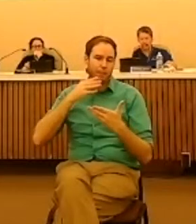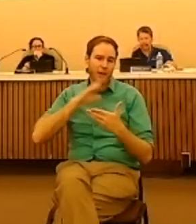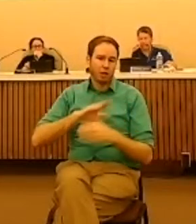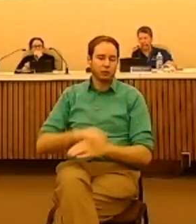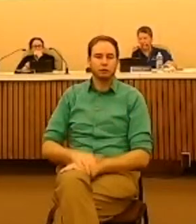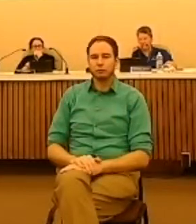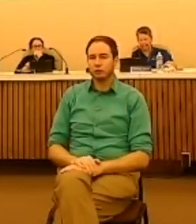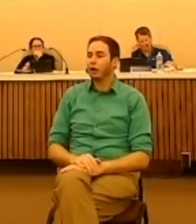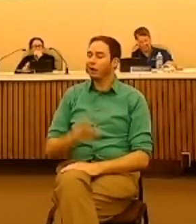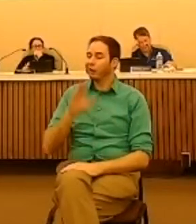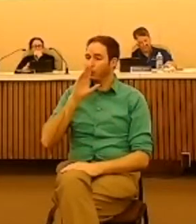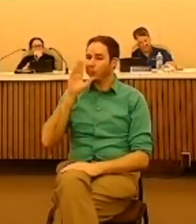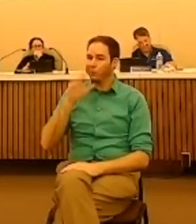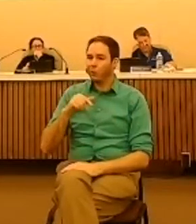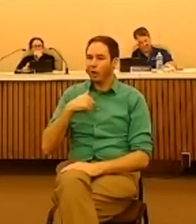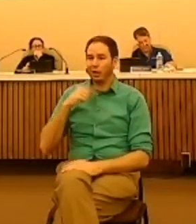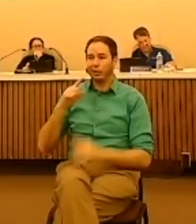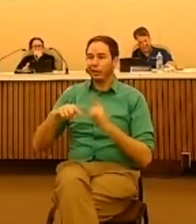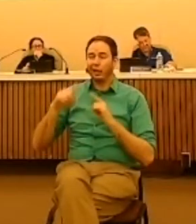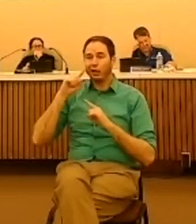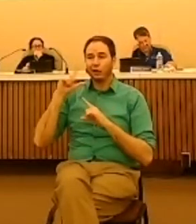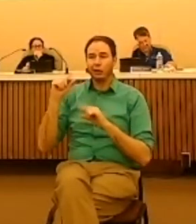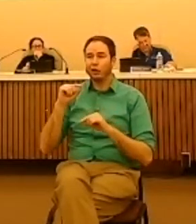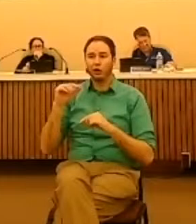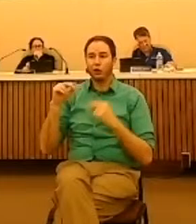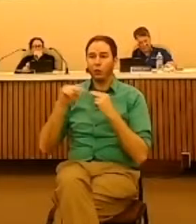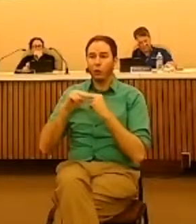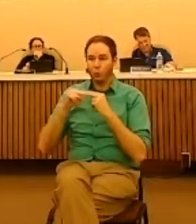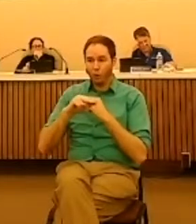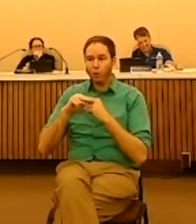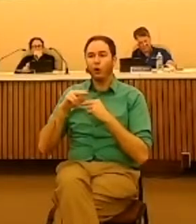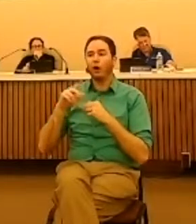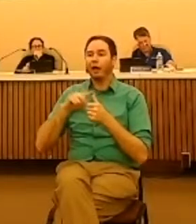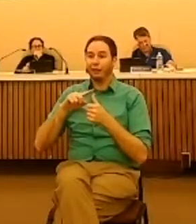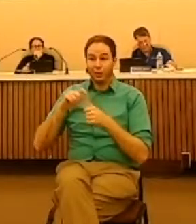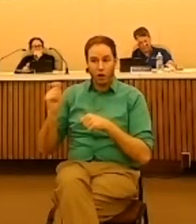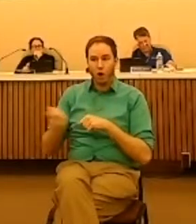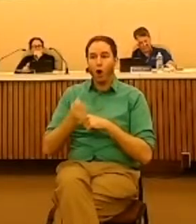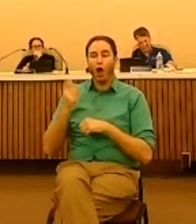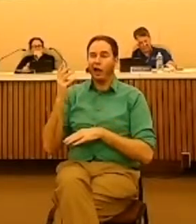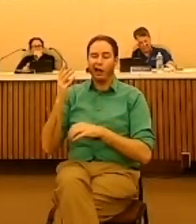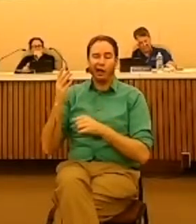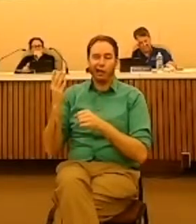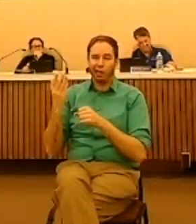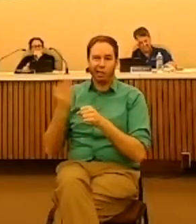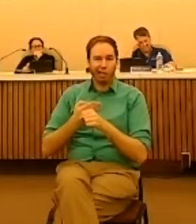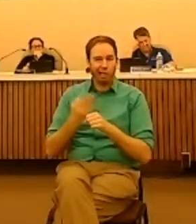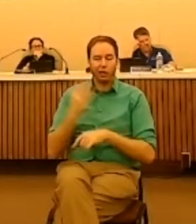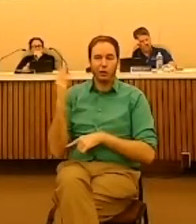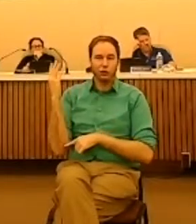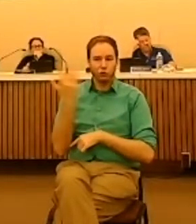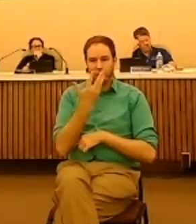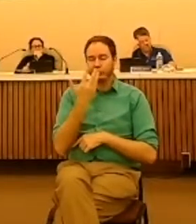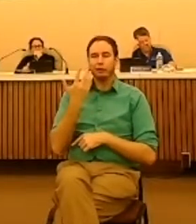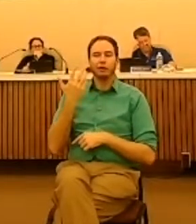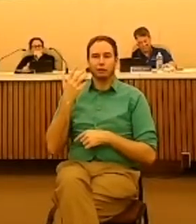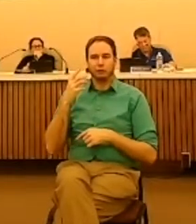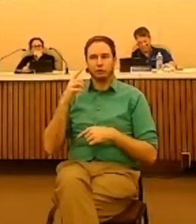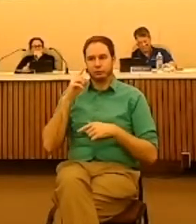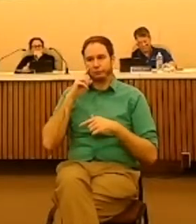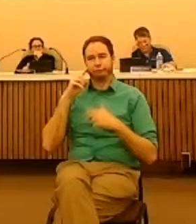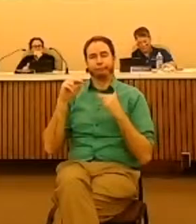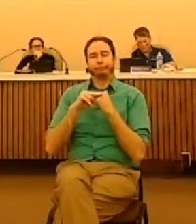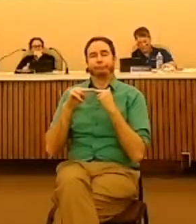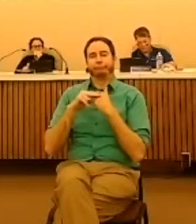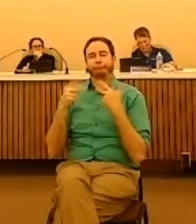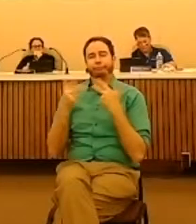know. Like I said, I couldn't even hear the thruway before they built that golf course. You couldn't even hear it. Once they knocked all that down and built the